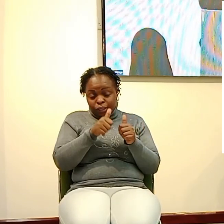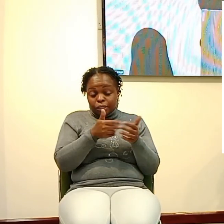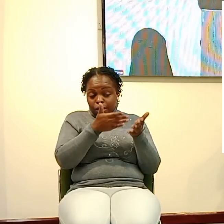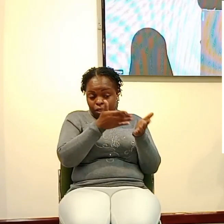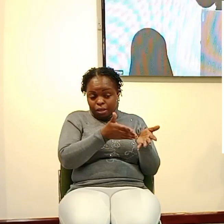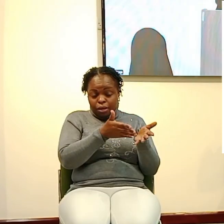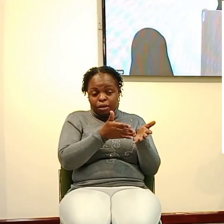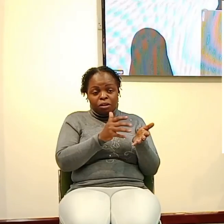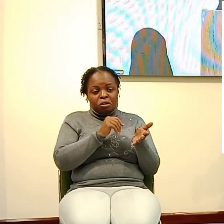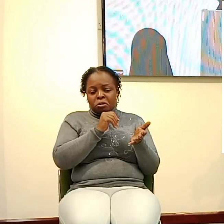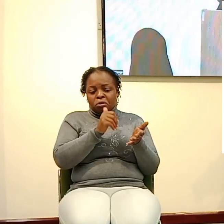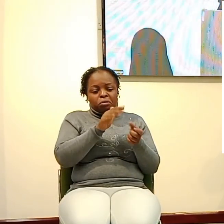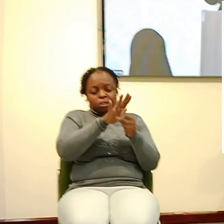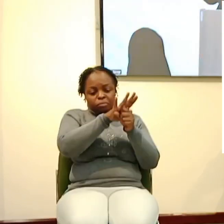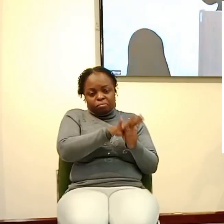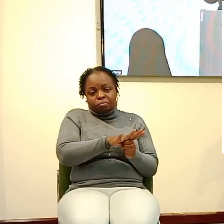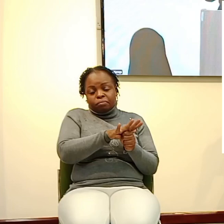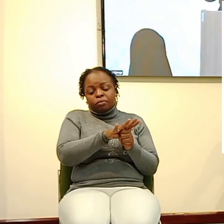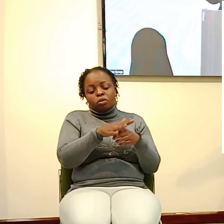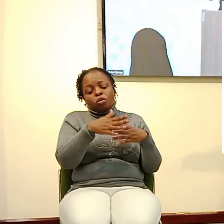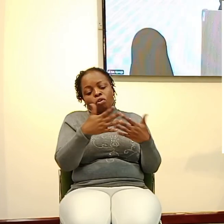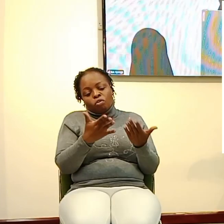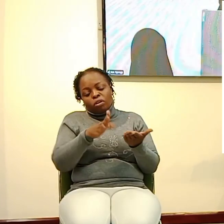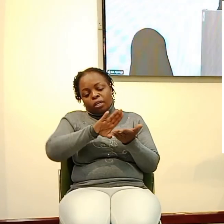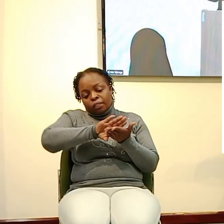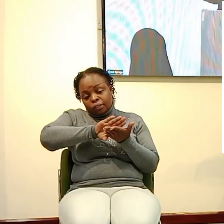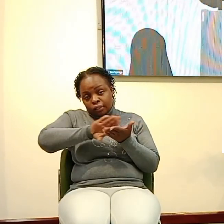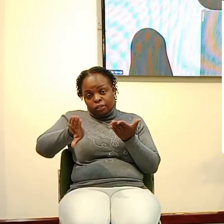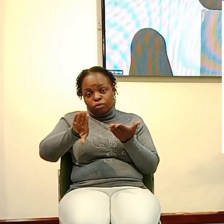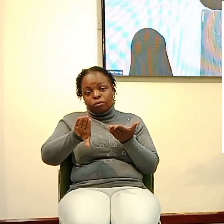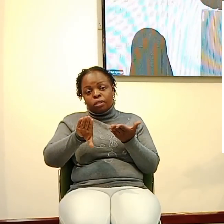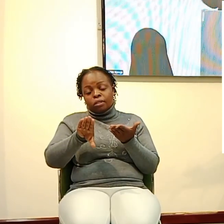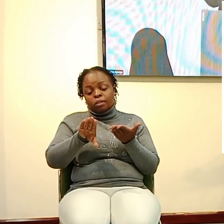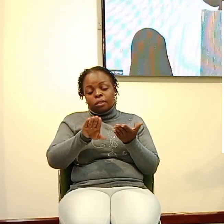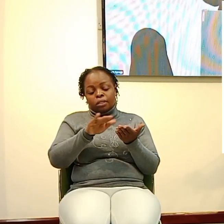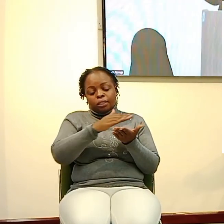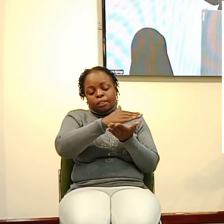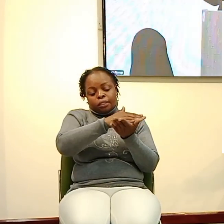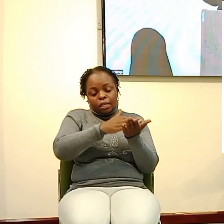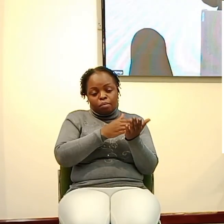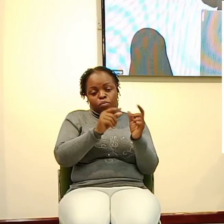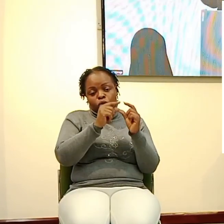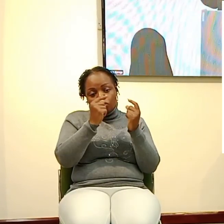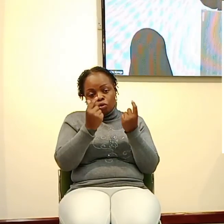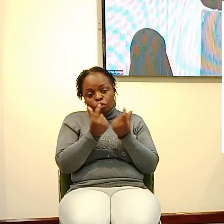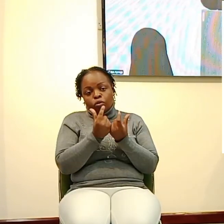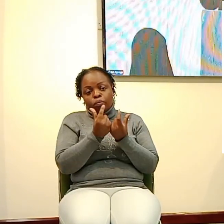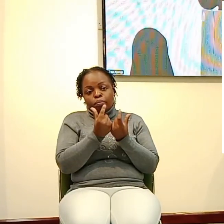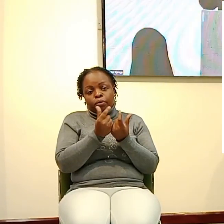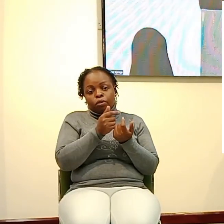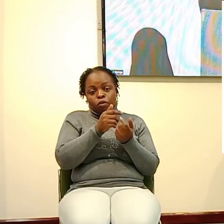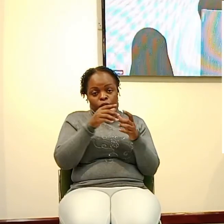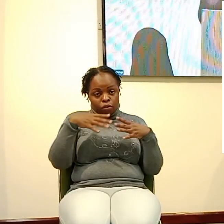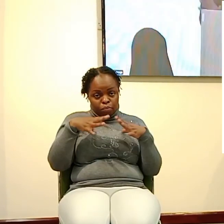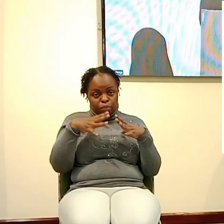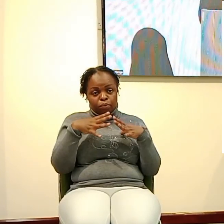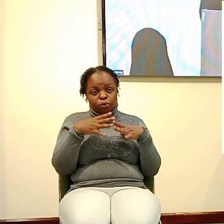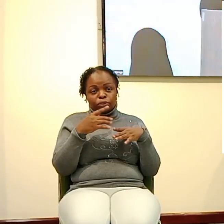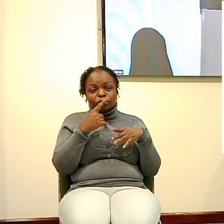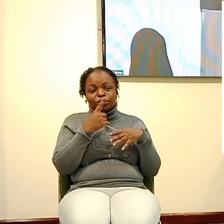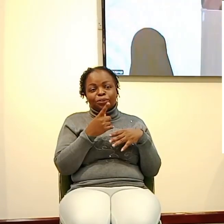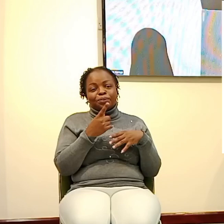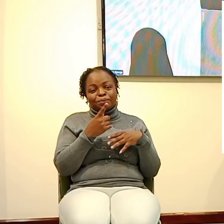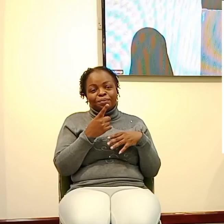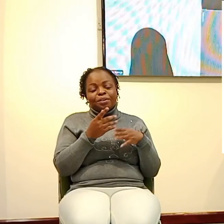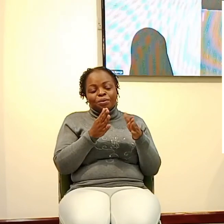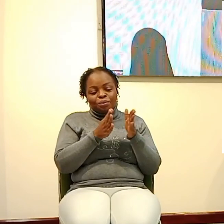place do not discriminate or even exclude certain groups of people. So having said that,